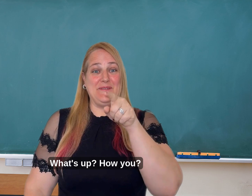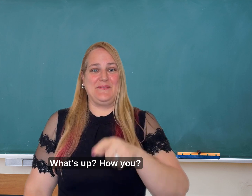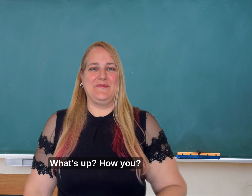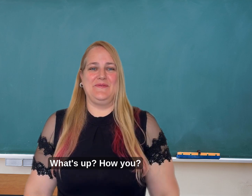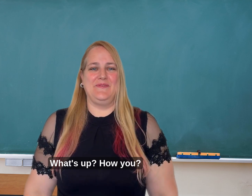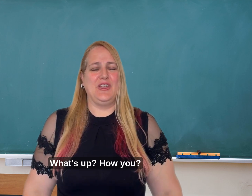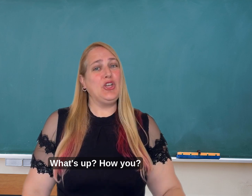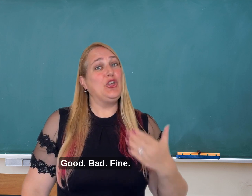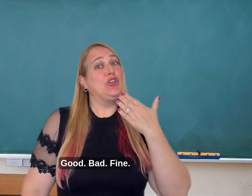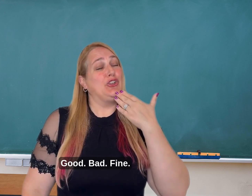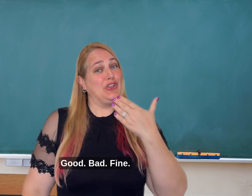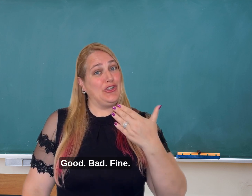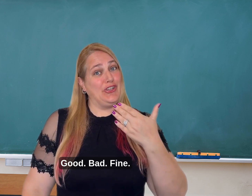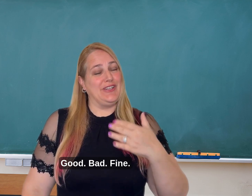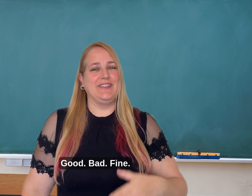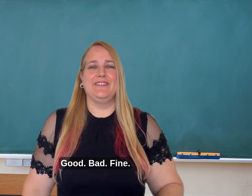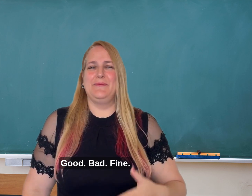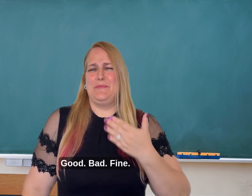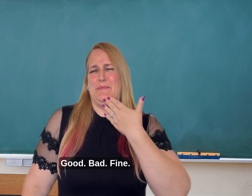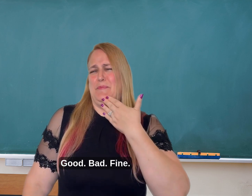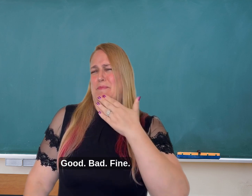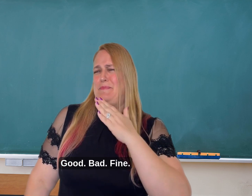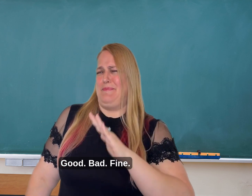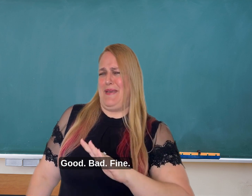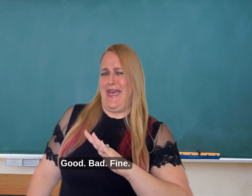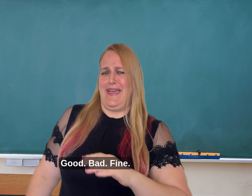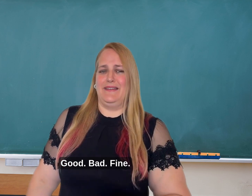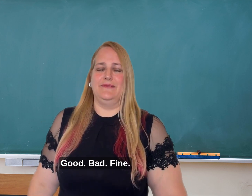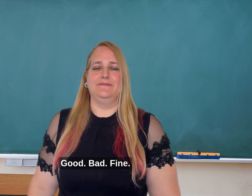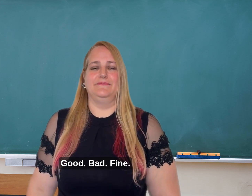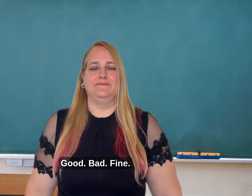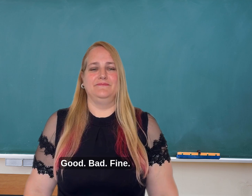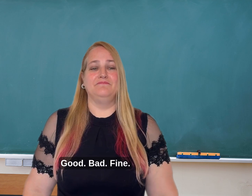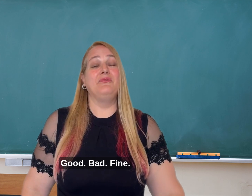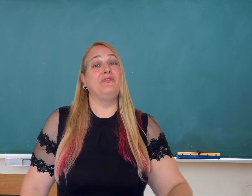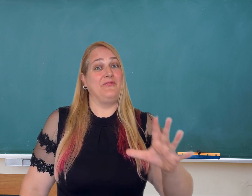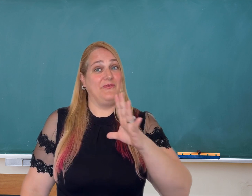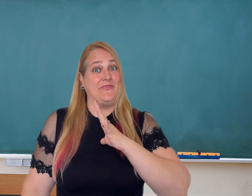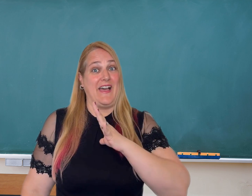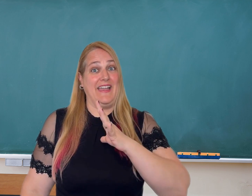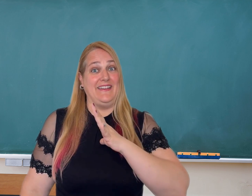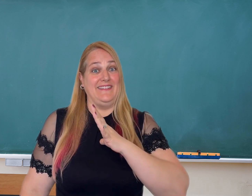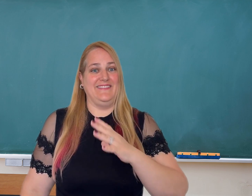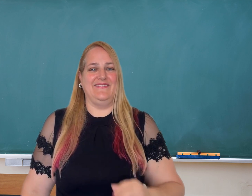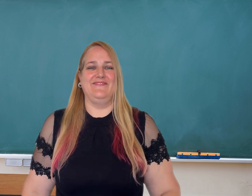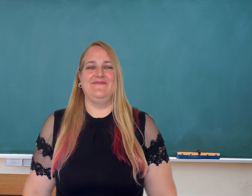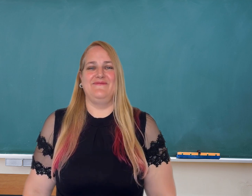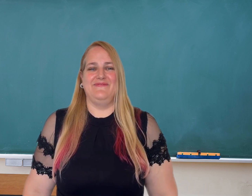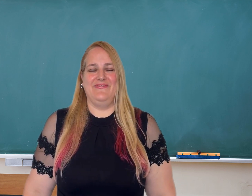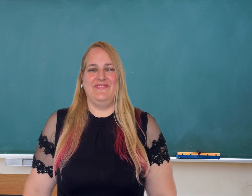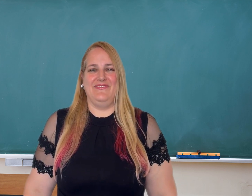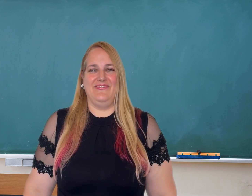you? Good. Bad. Fine.